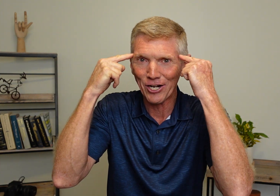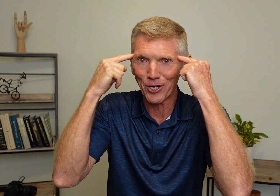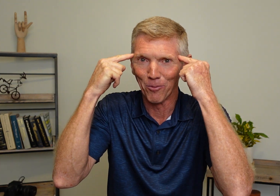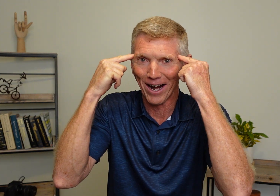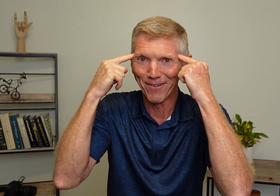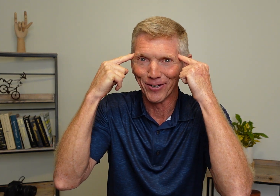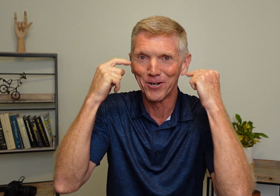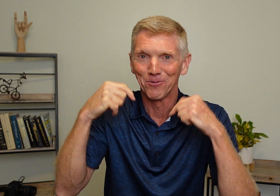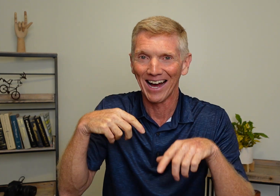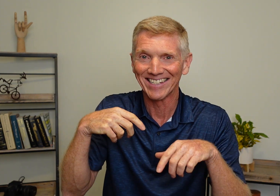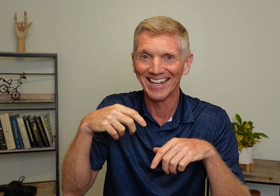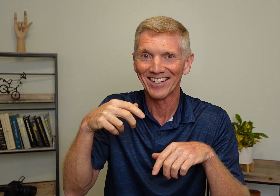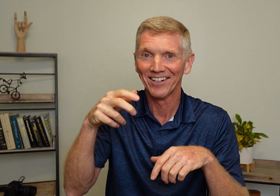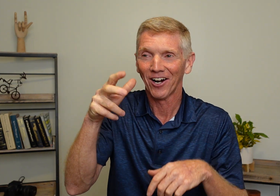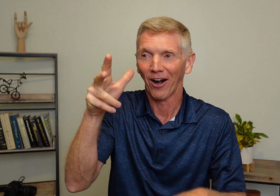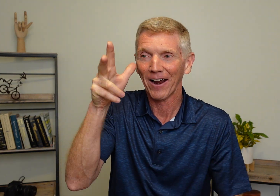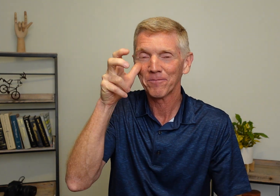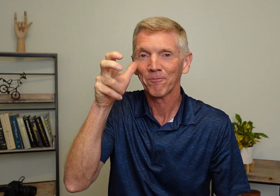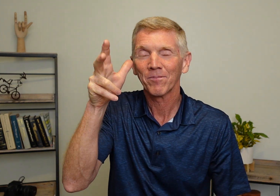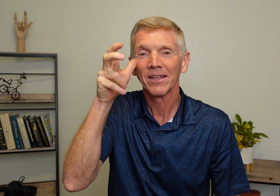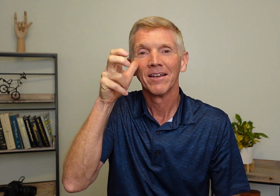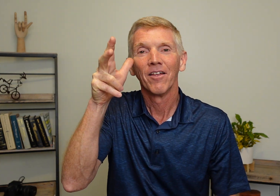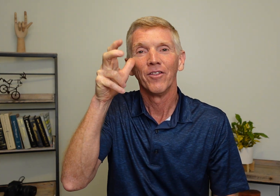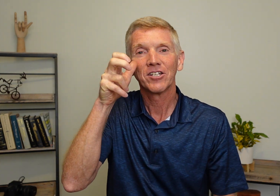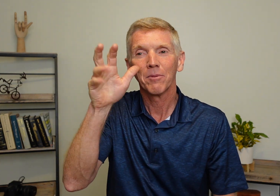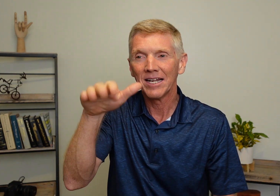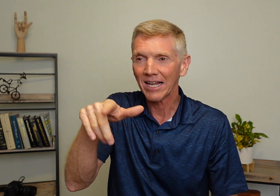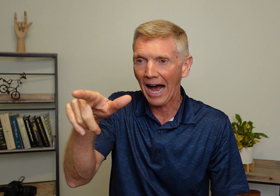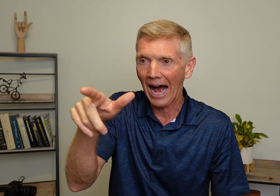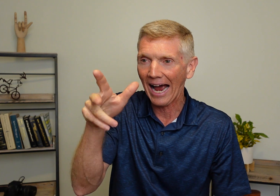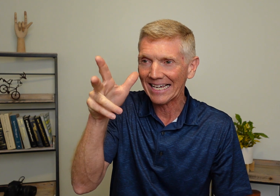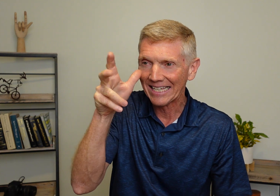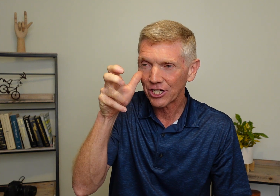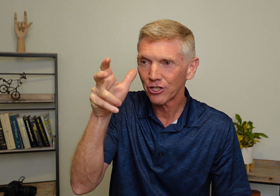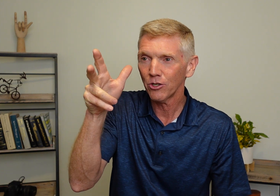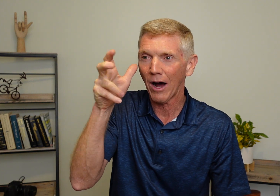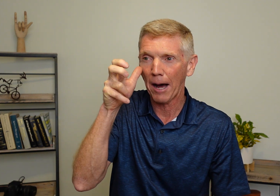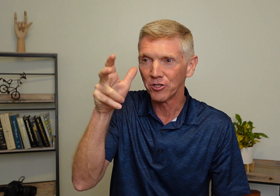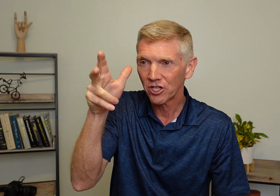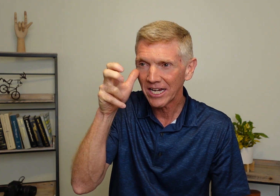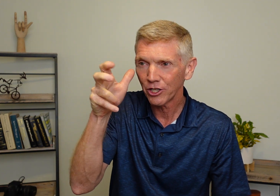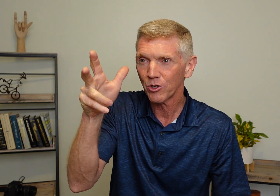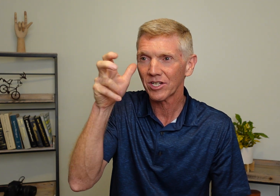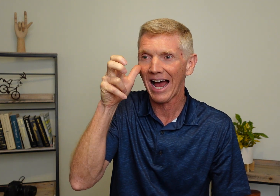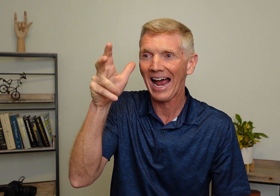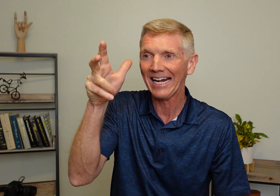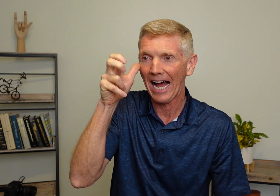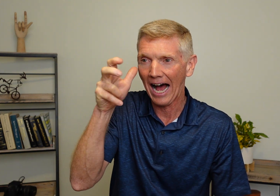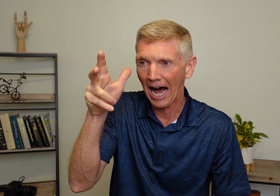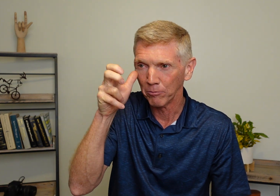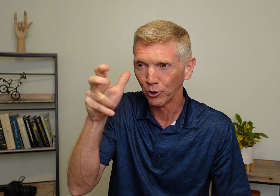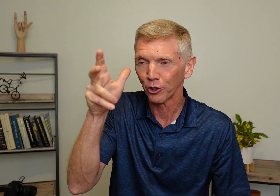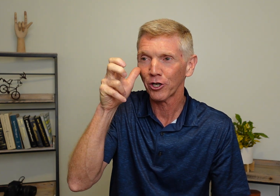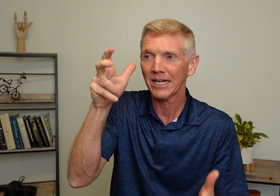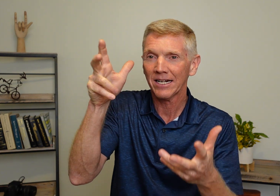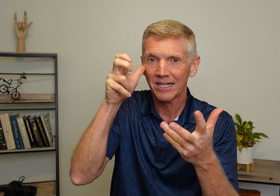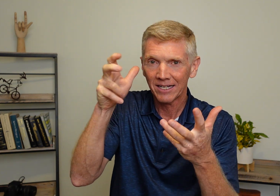your brain for you to process, all right? This means I get you, I'm seeing you sign, I'm learning,